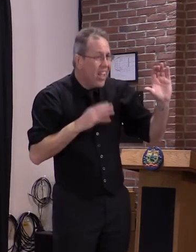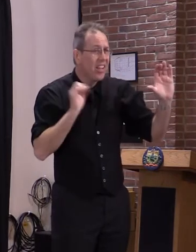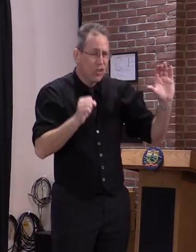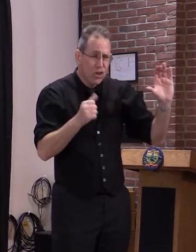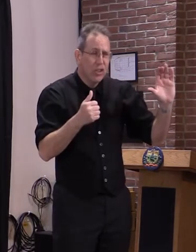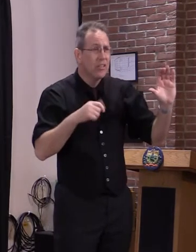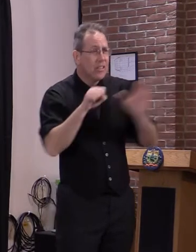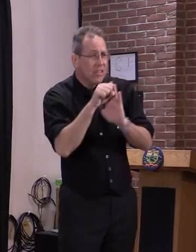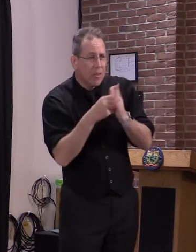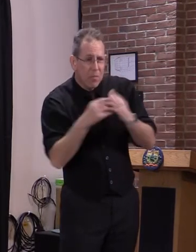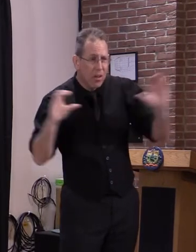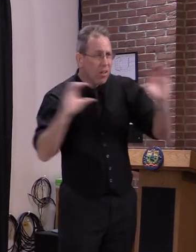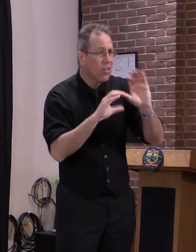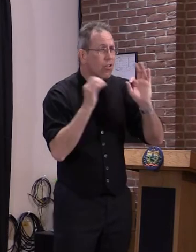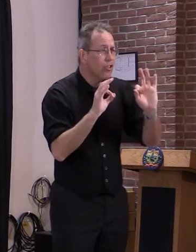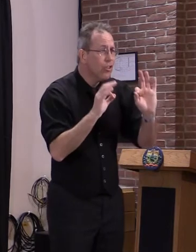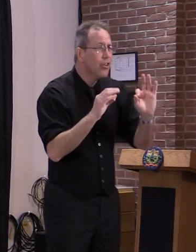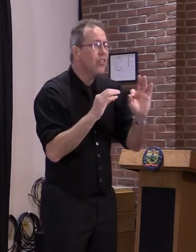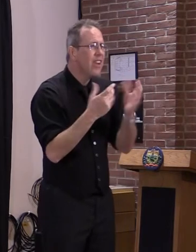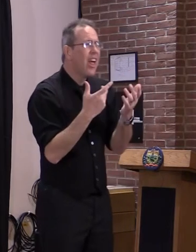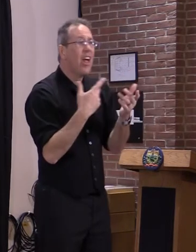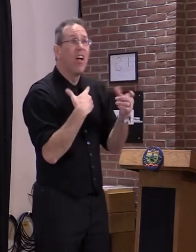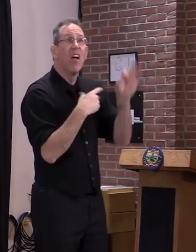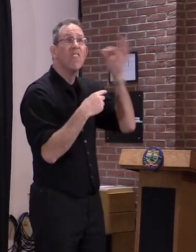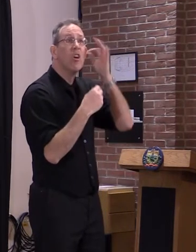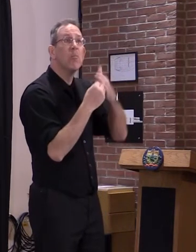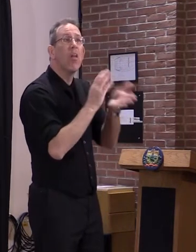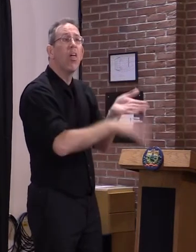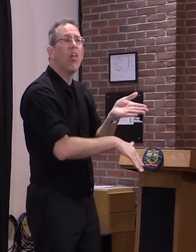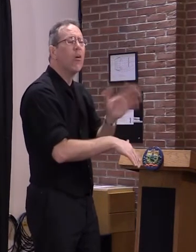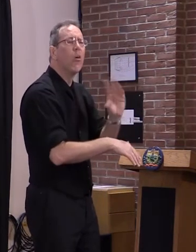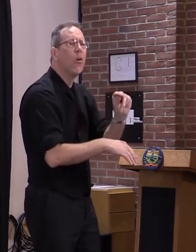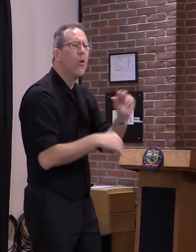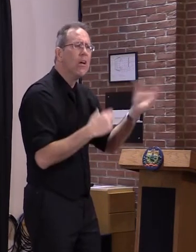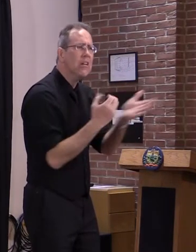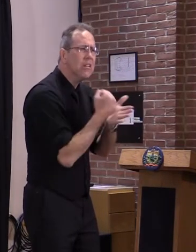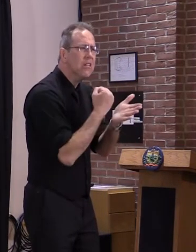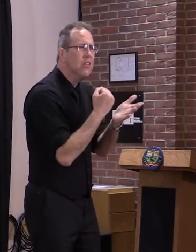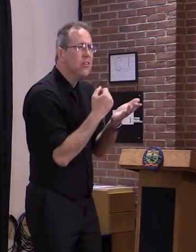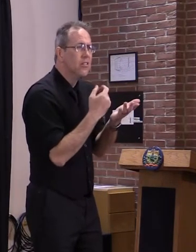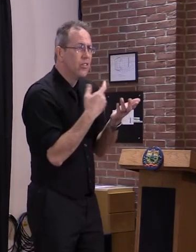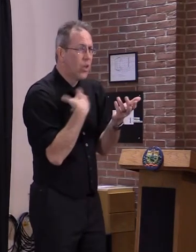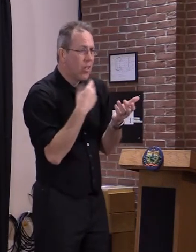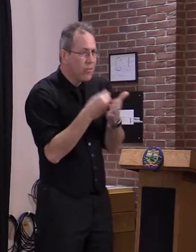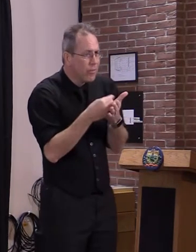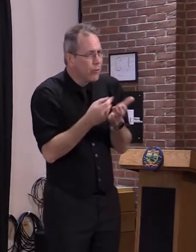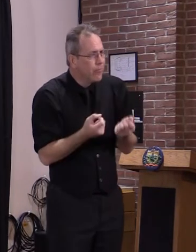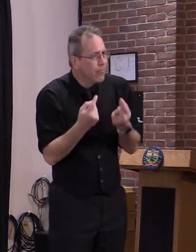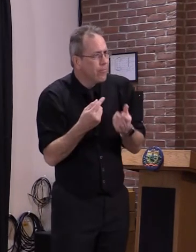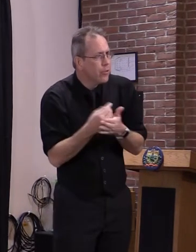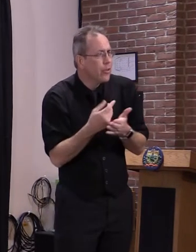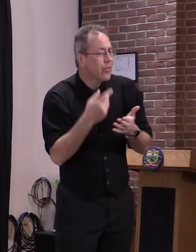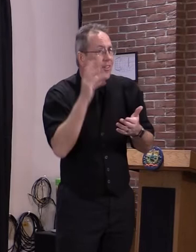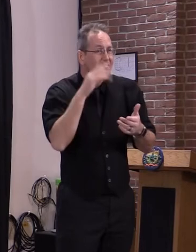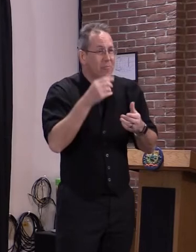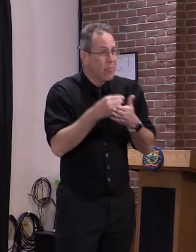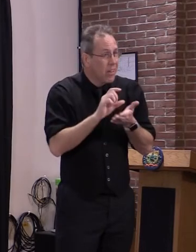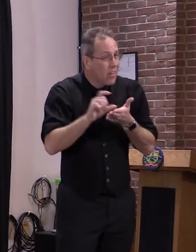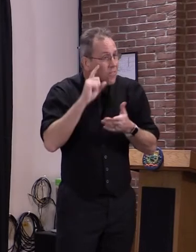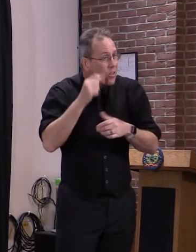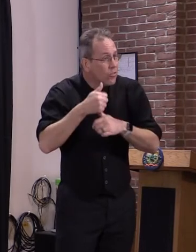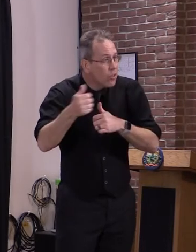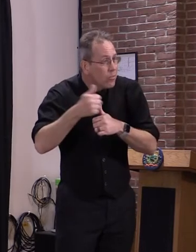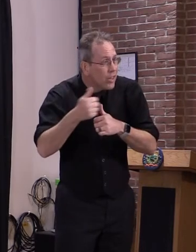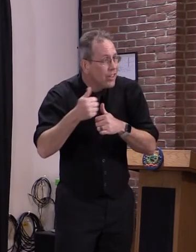you don't need a match in order to move forward with any of these transportation projects, because if we don't have the money